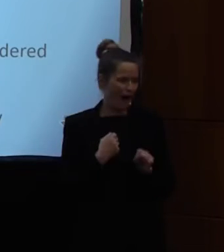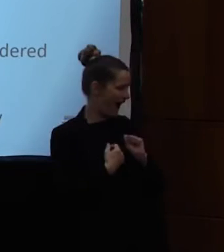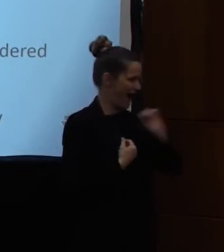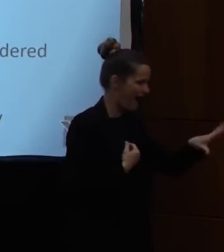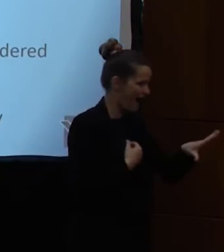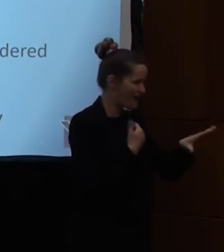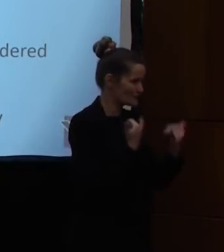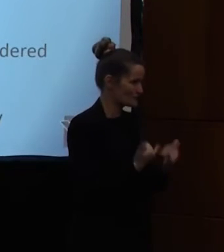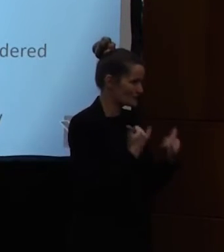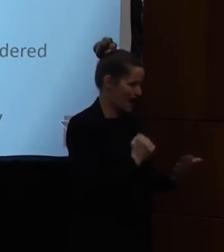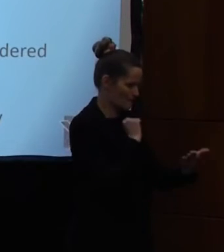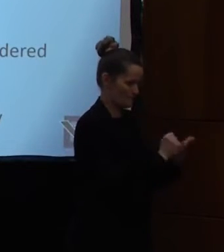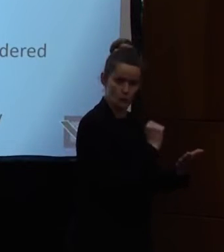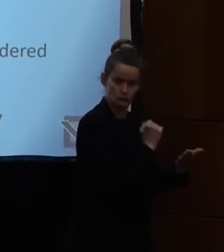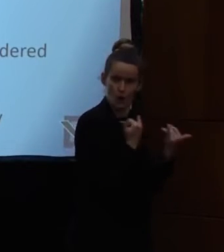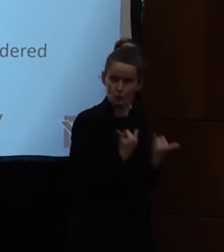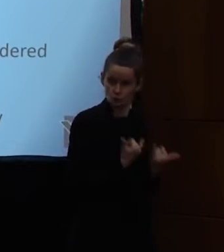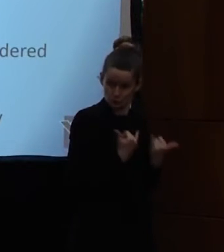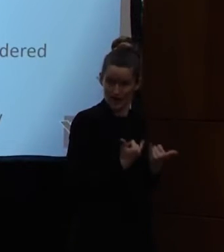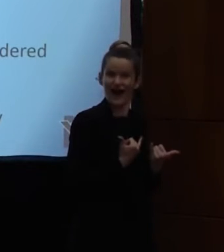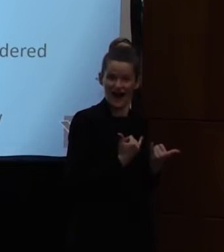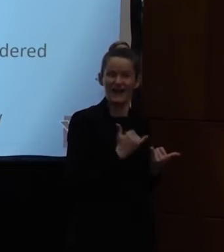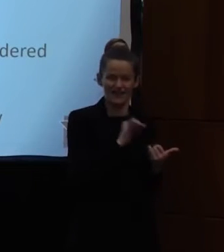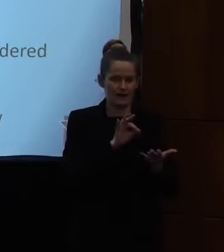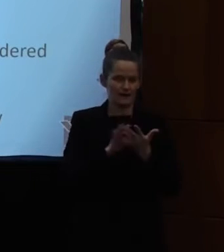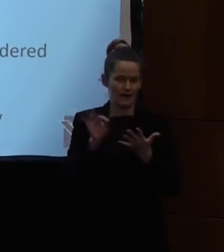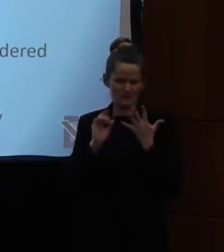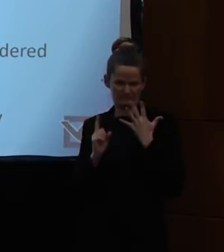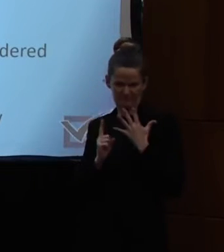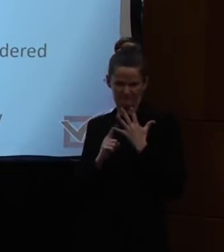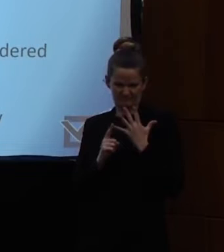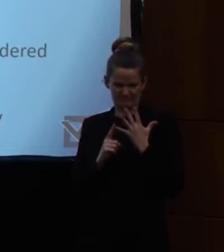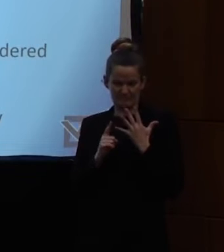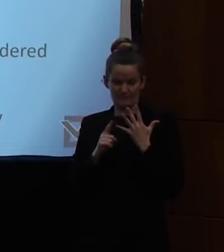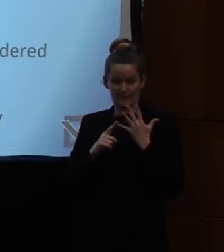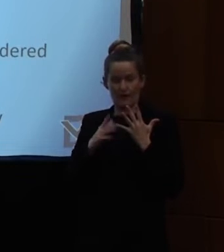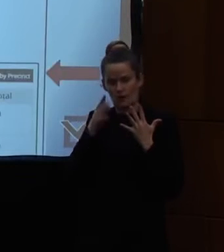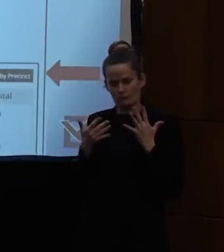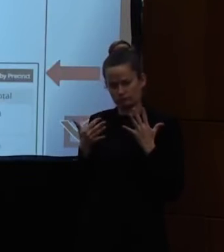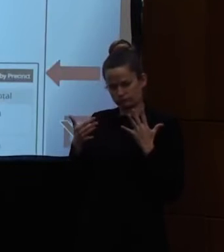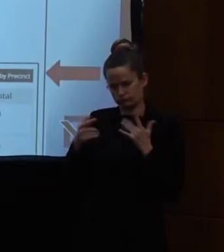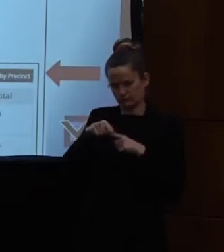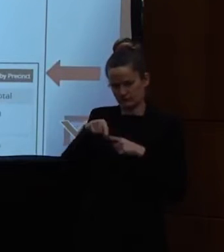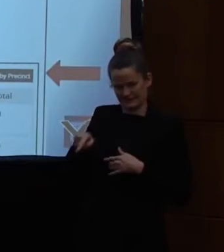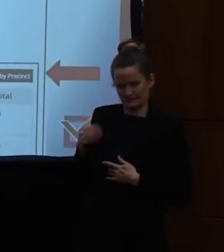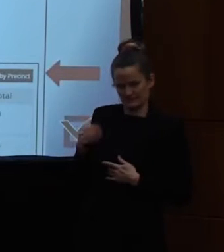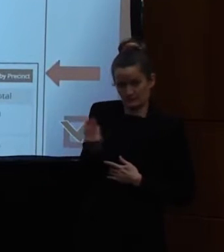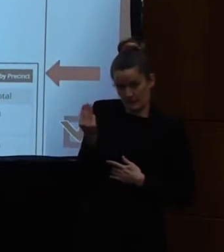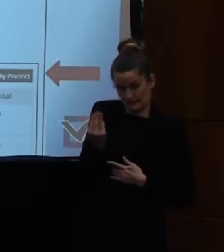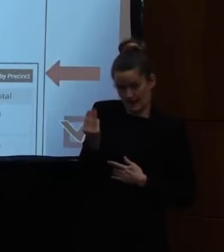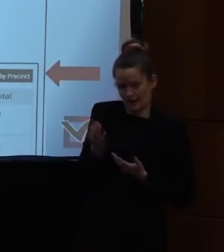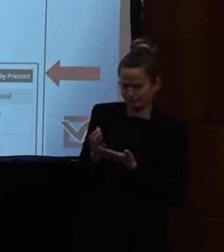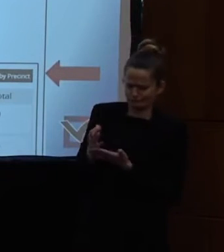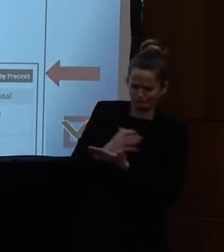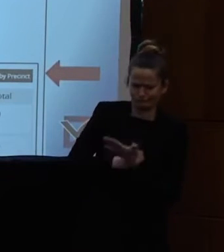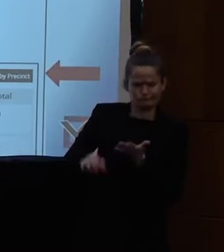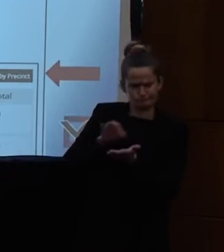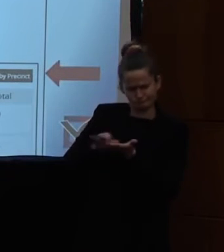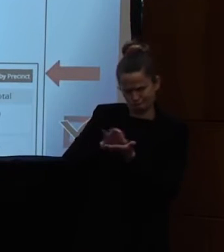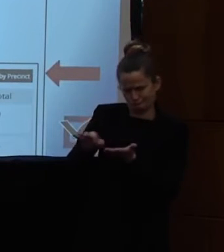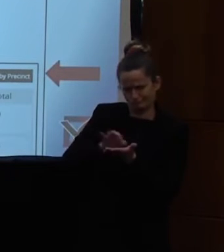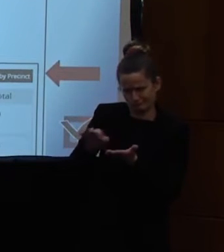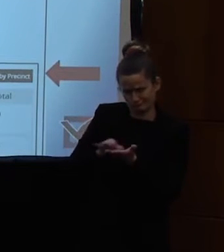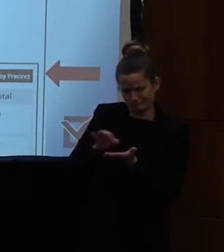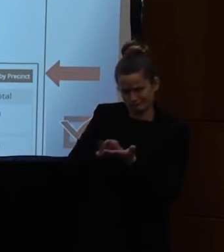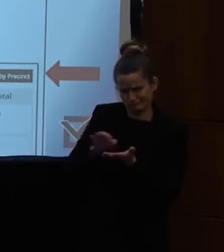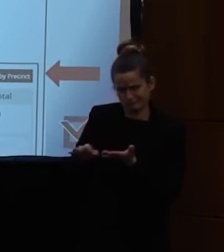the Monday after election day because Friday is Veterans Day and it's a national holiday. If you want to go to the next slide. So just to give you an idea of what this